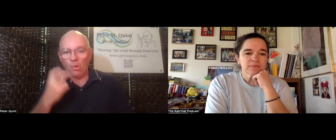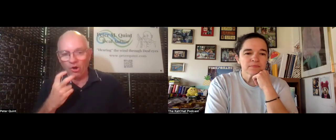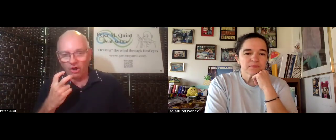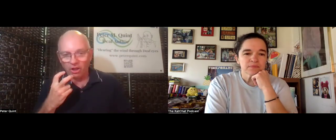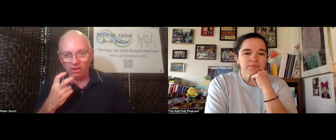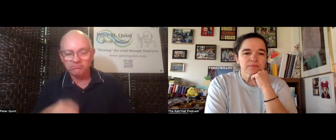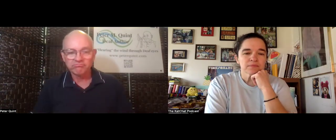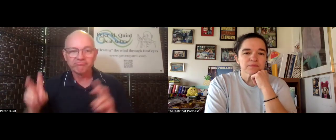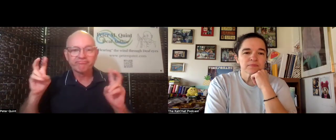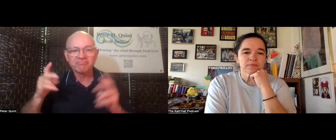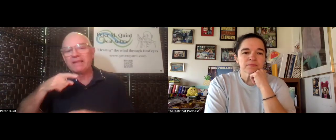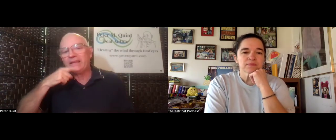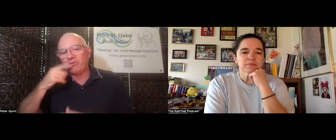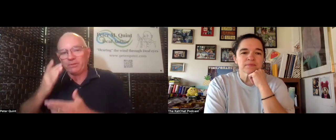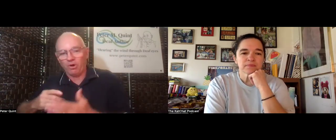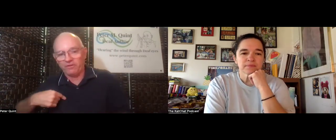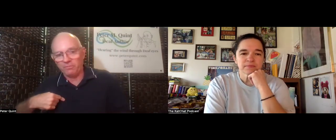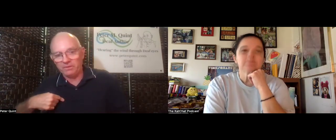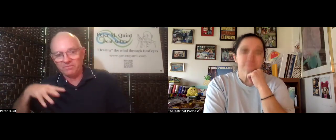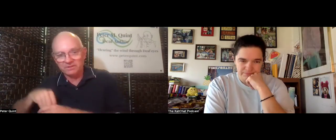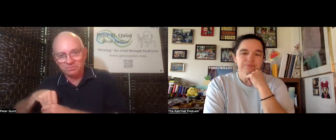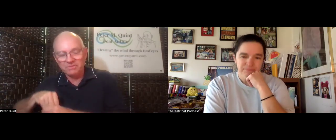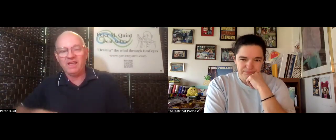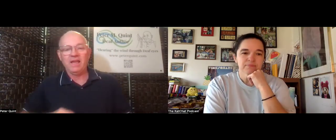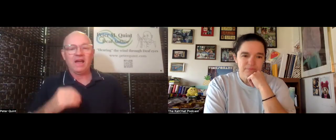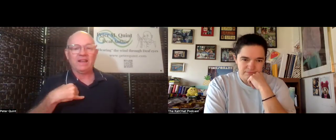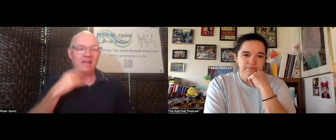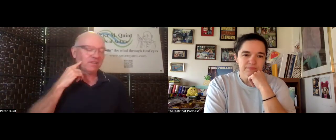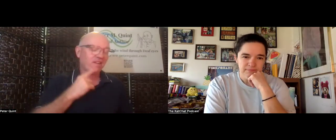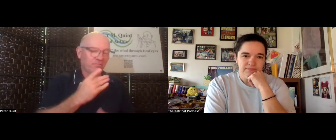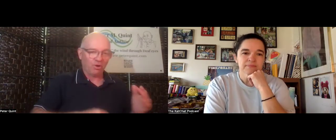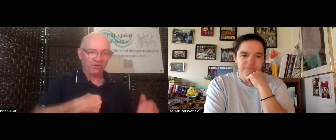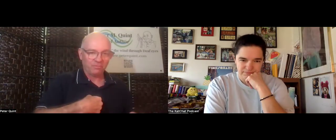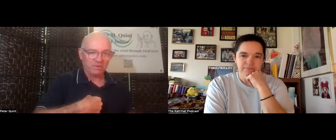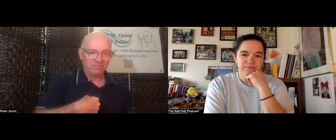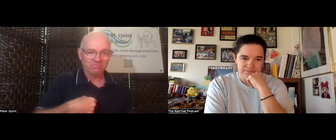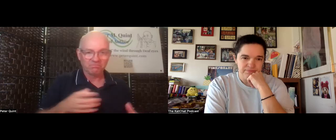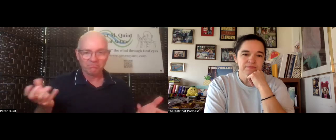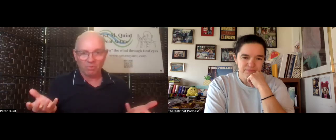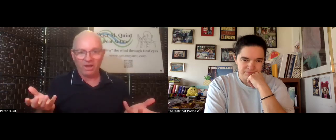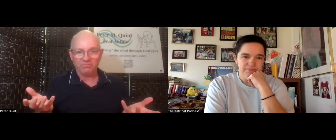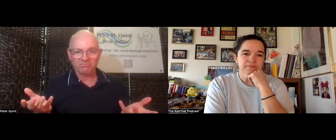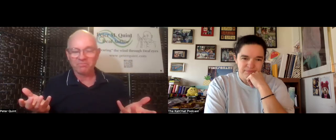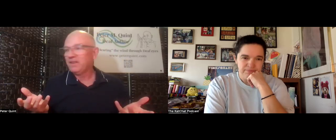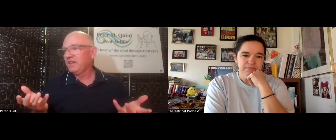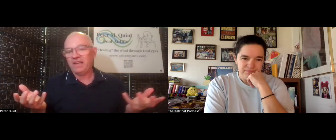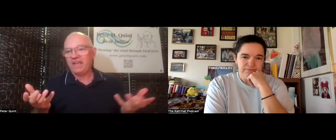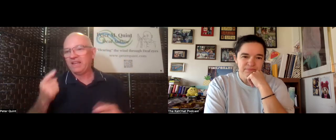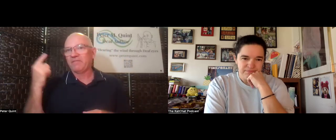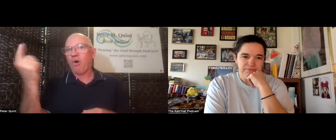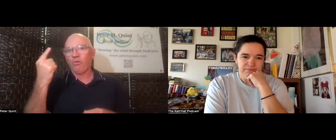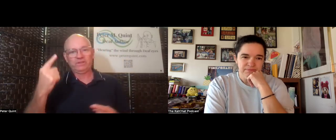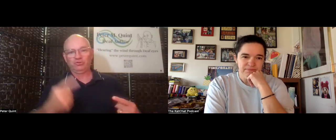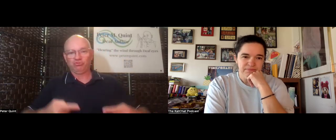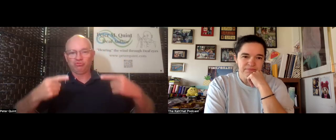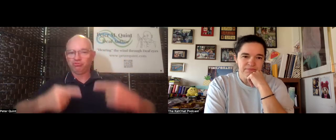a well hearing part of me and I have a deaf part of me. Okay. And